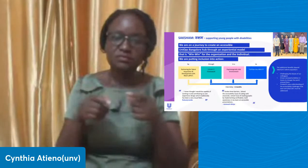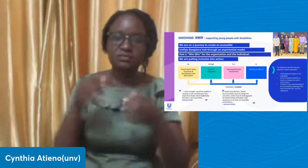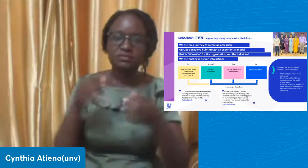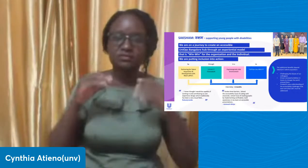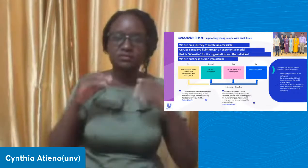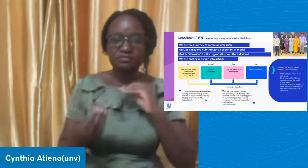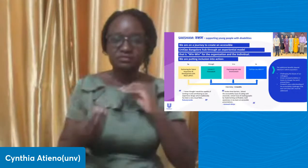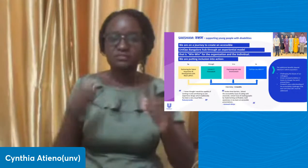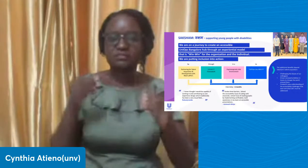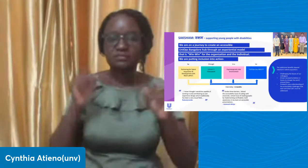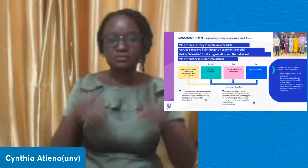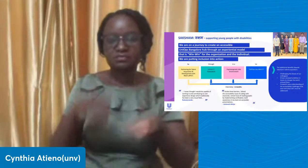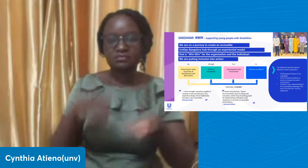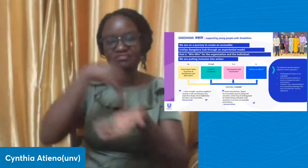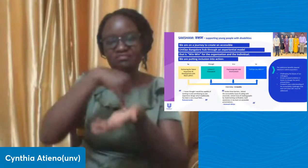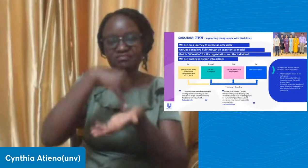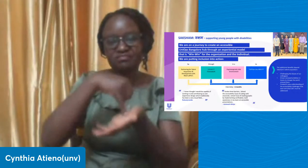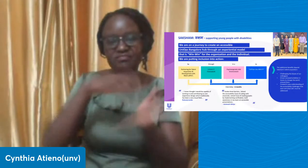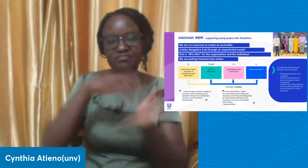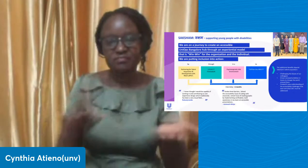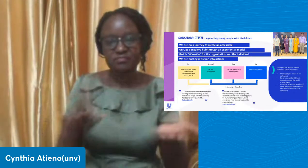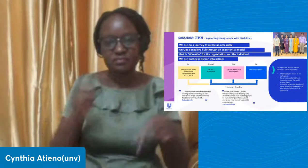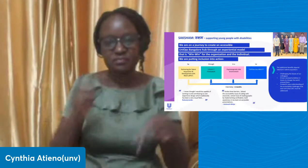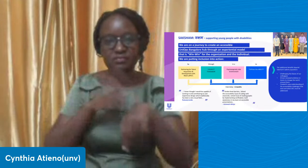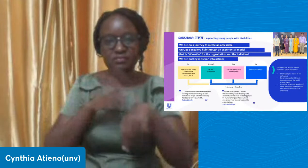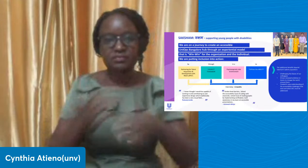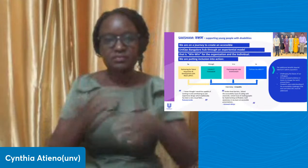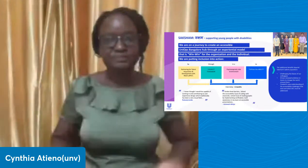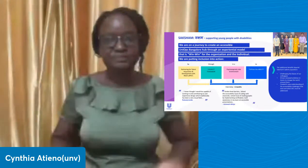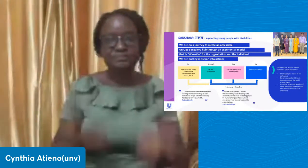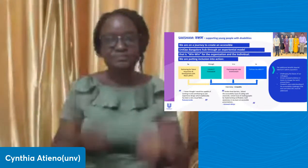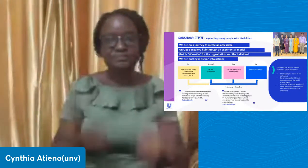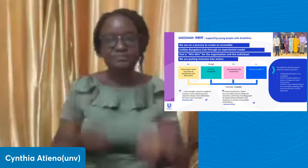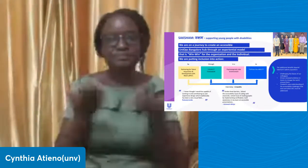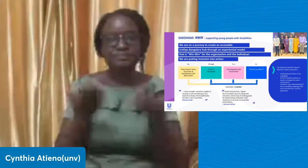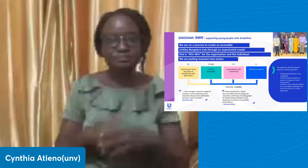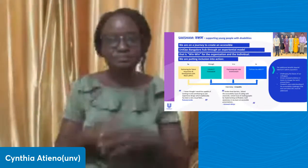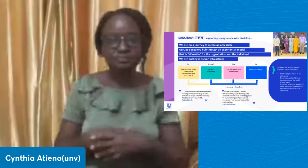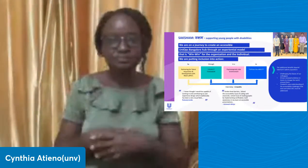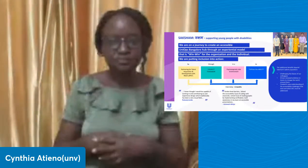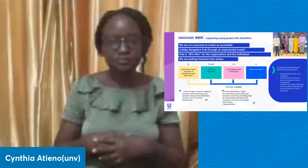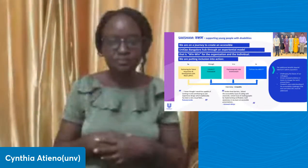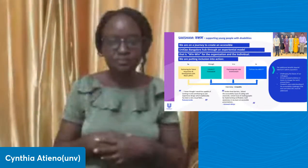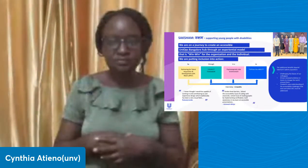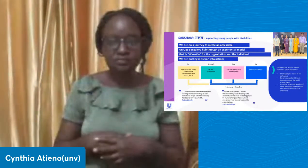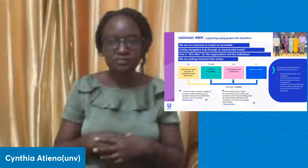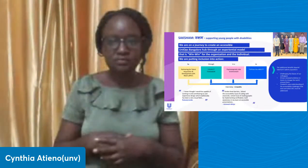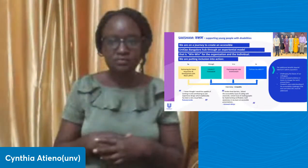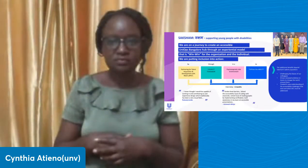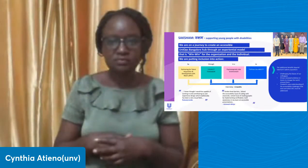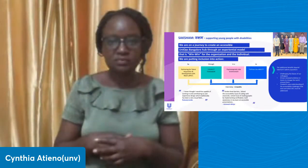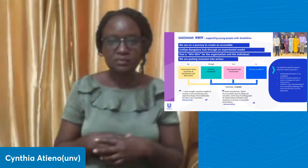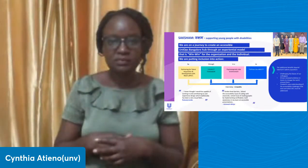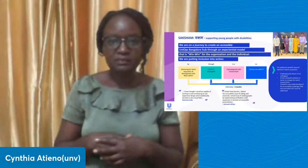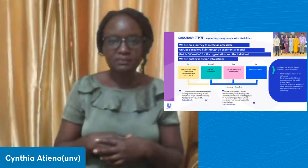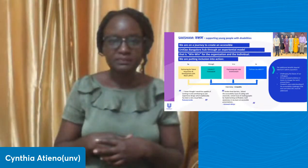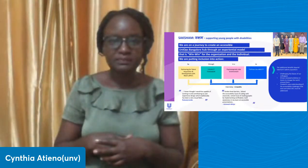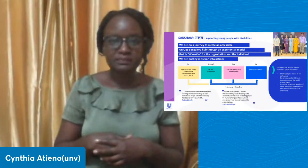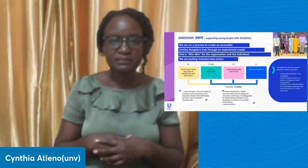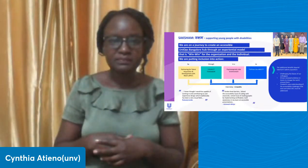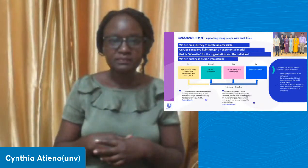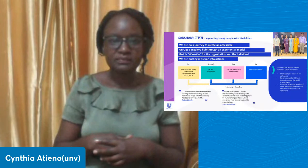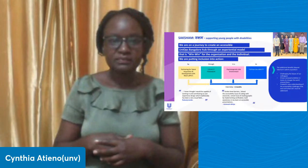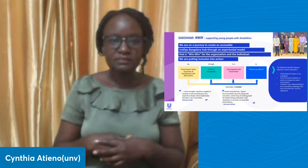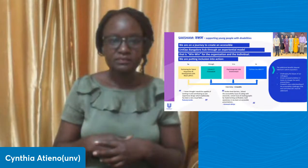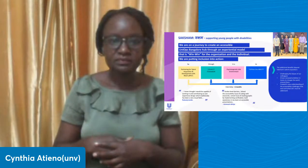serving people with disability in how we do recruitment, how we look at talent. And